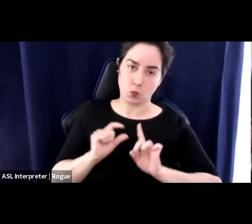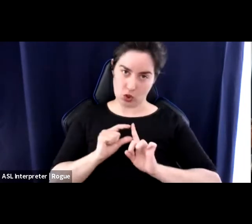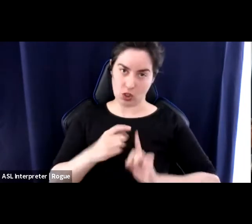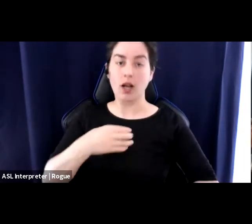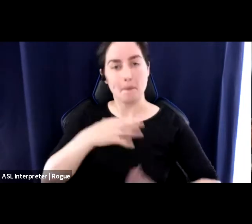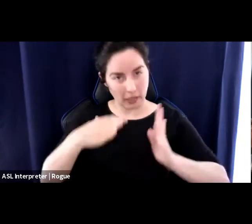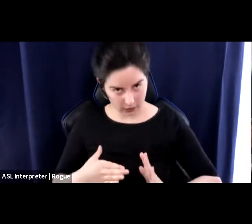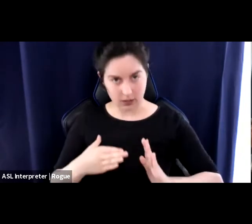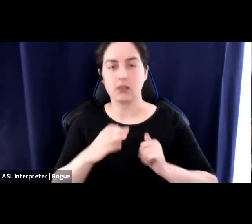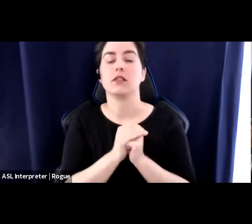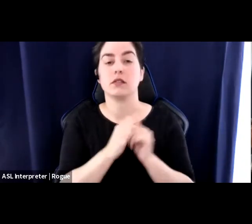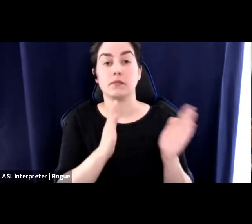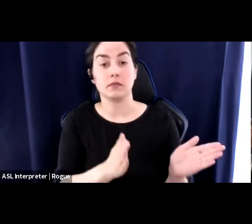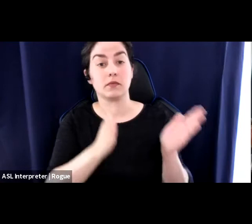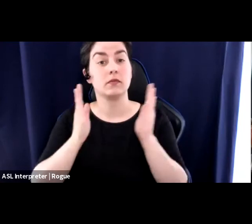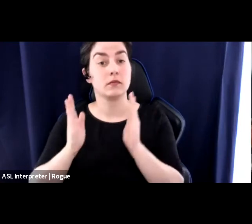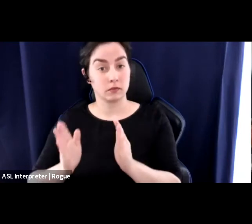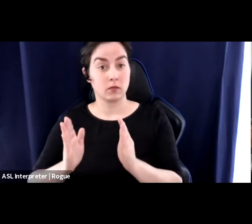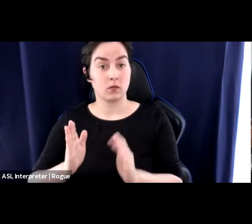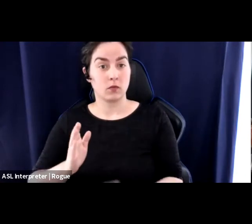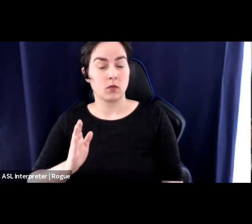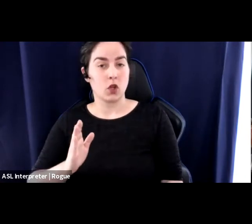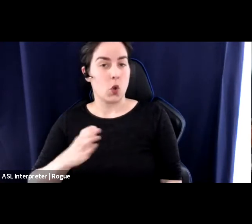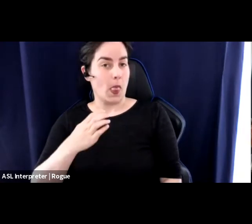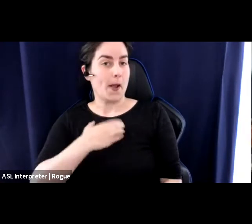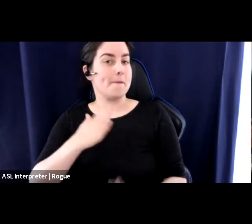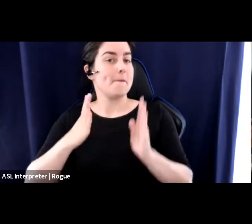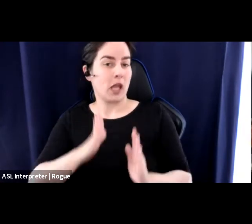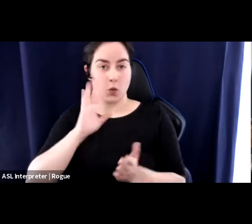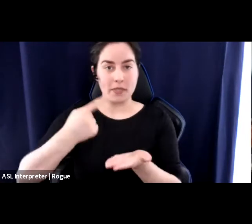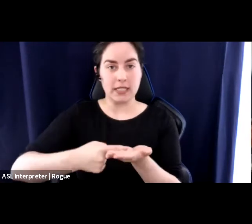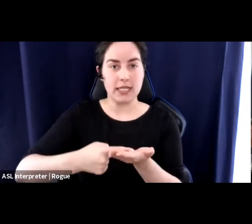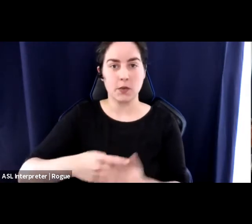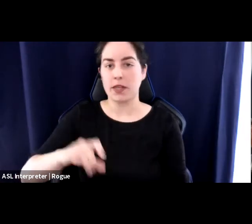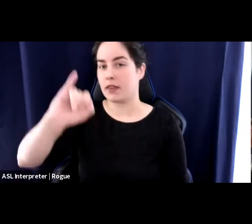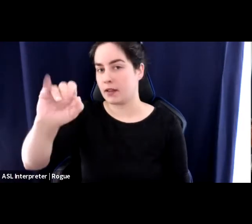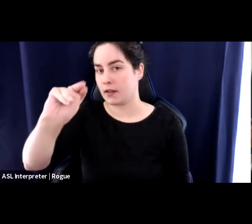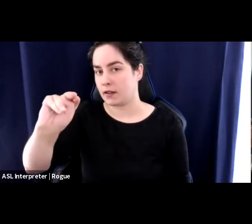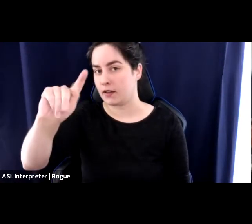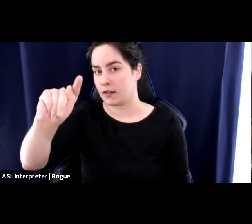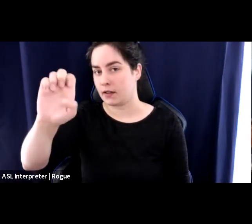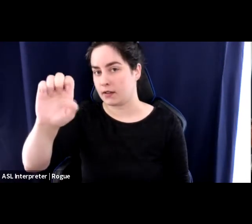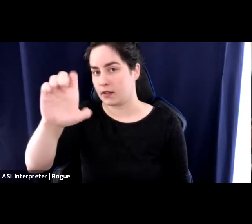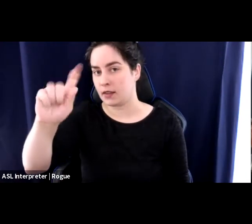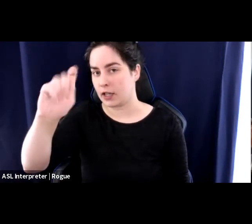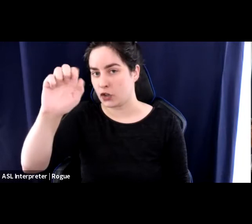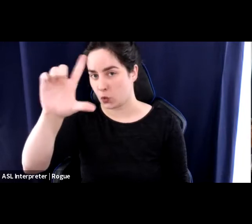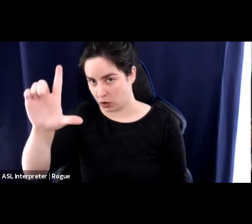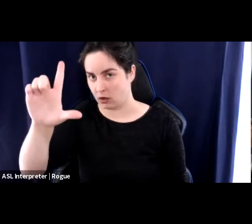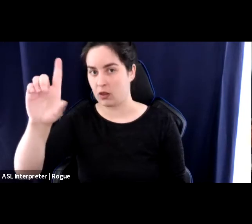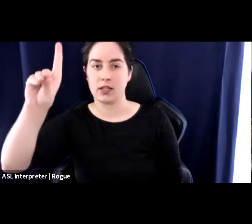talk about the complainants being labeled with an intellectual disability. And I'll talk a bit more about